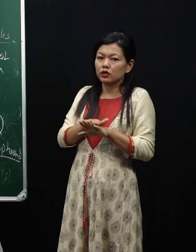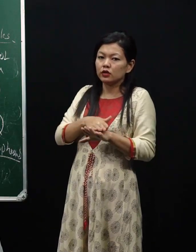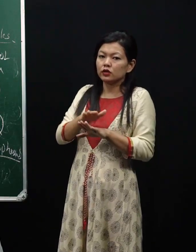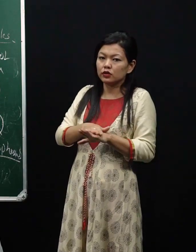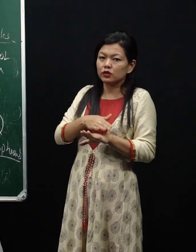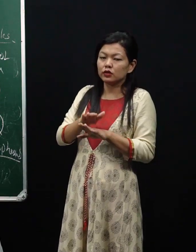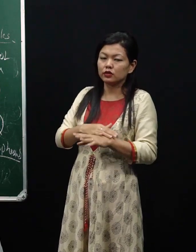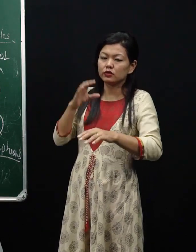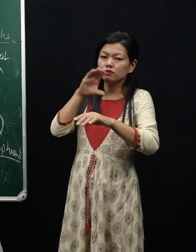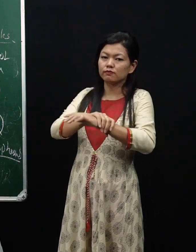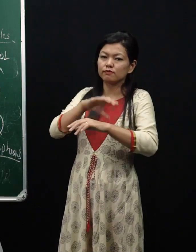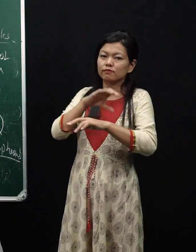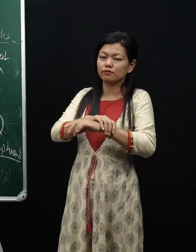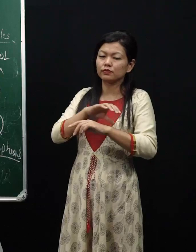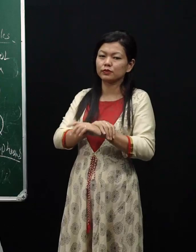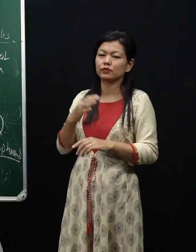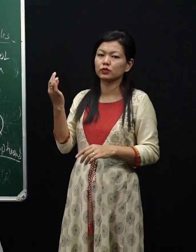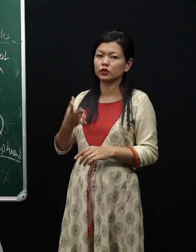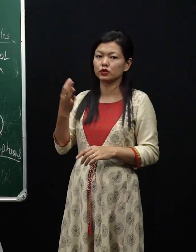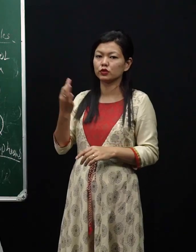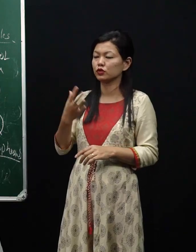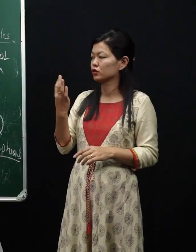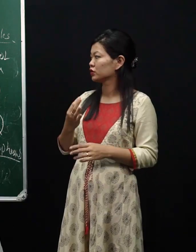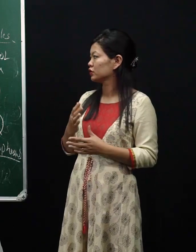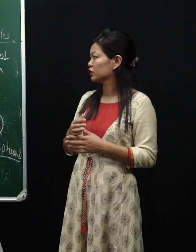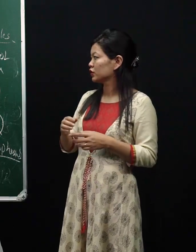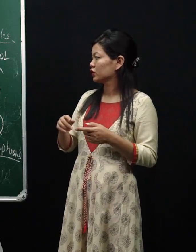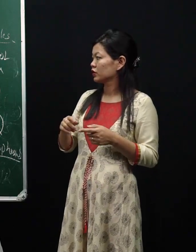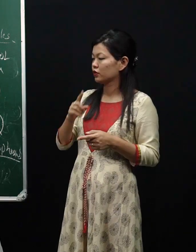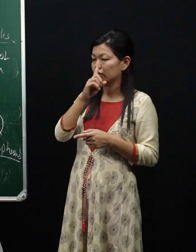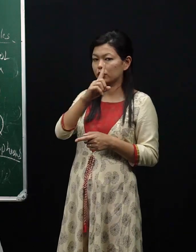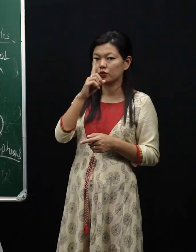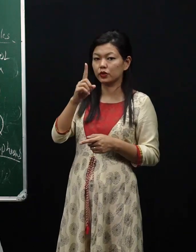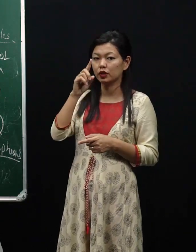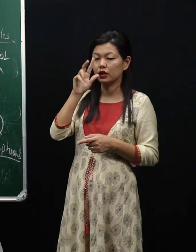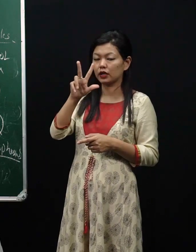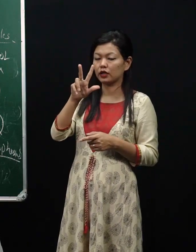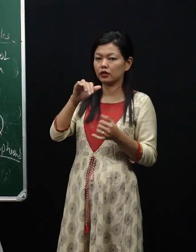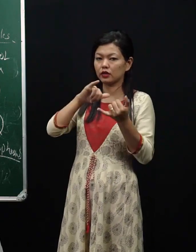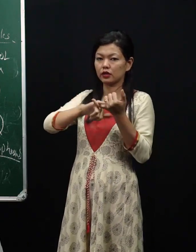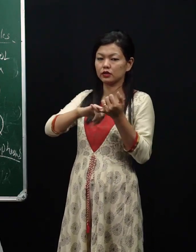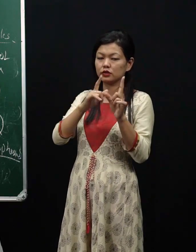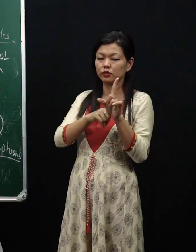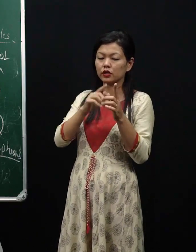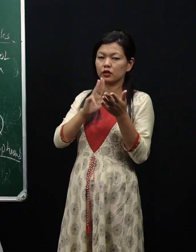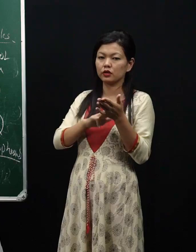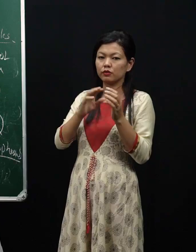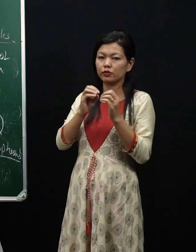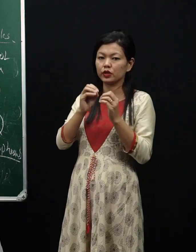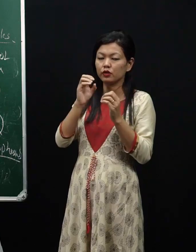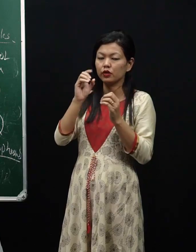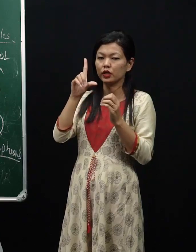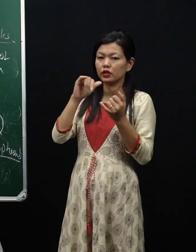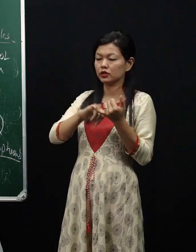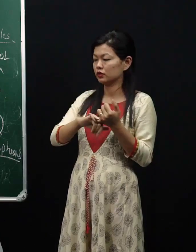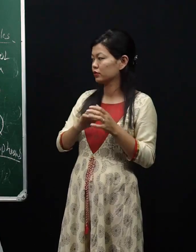discover, okay? And then it was so hard because we cannot always remember this symbol, right? We cannot always, whenever we're trying to write